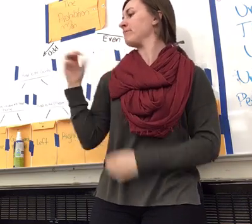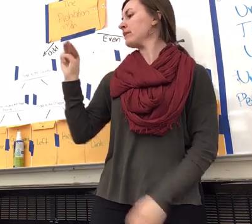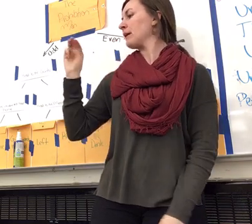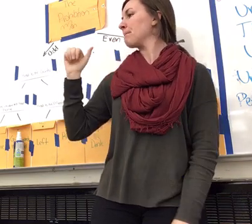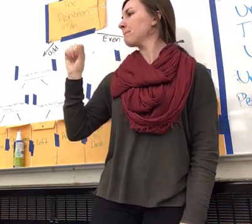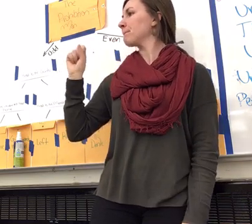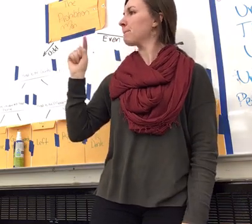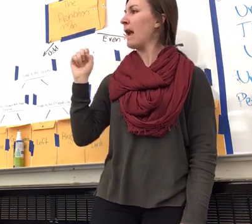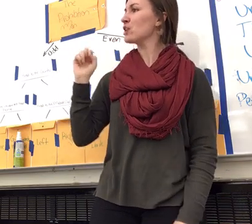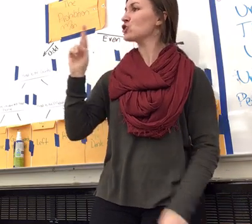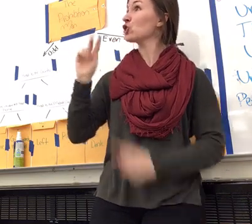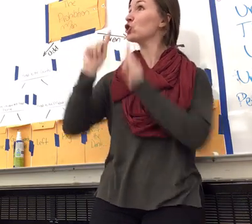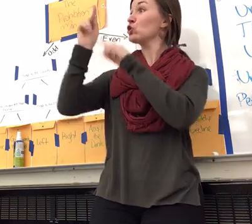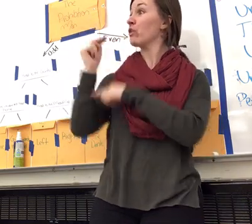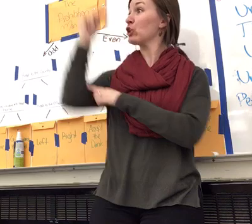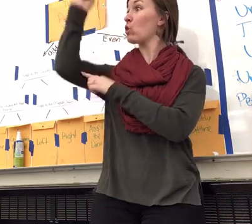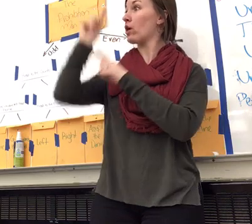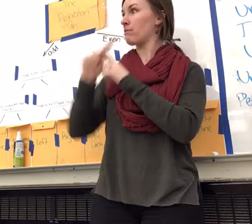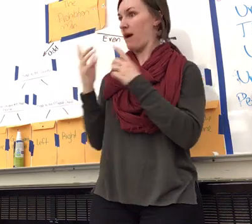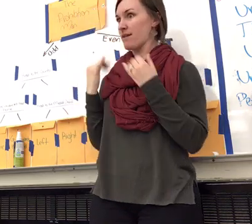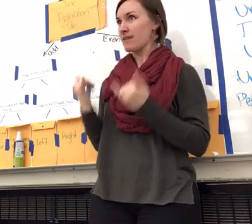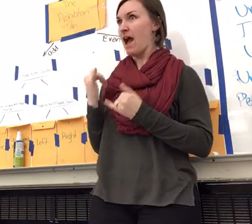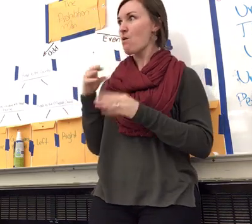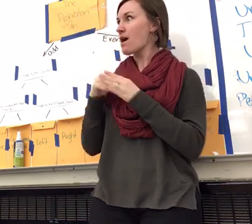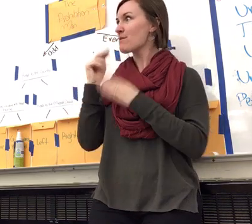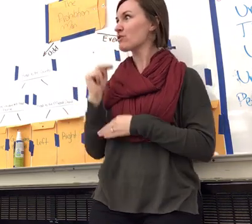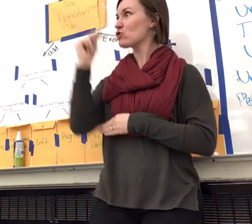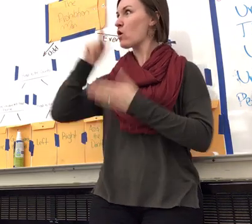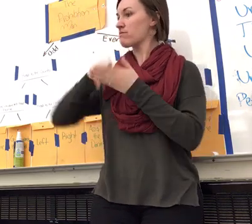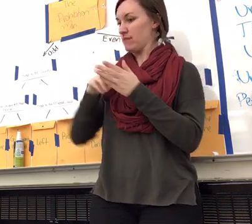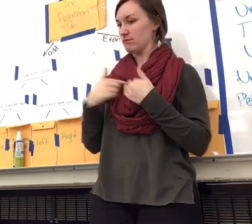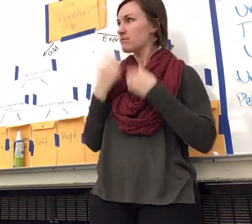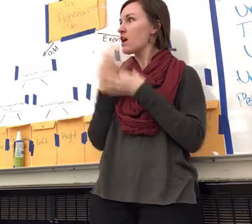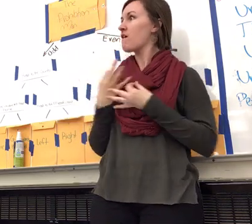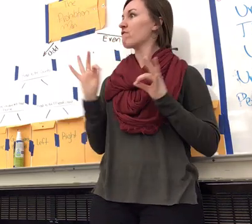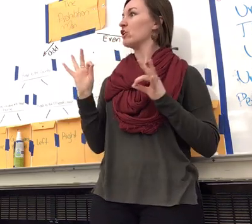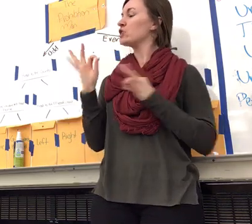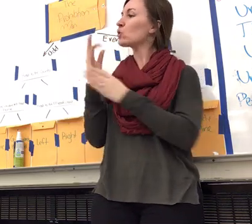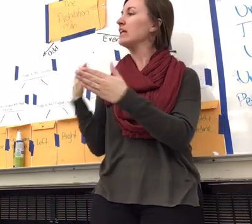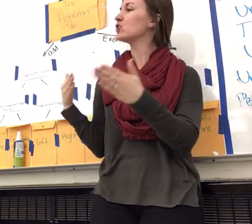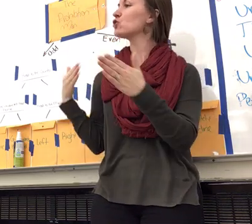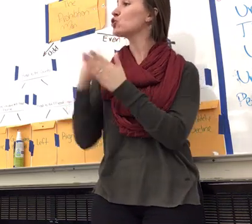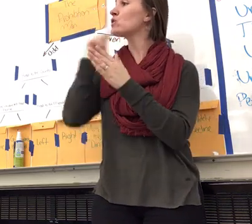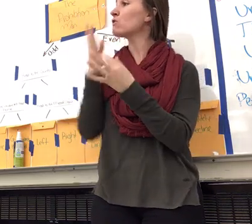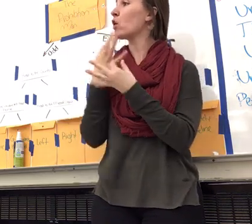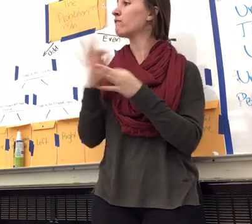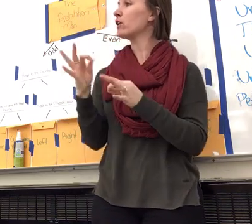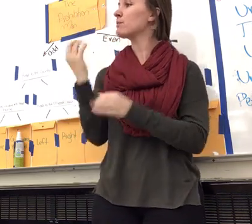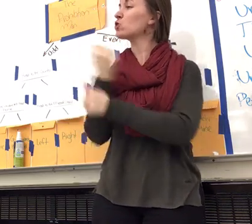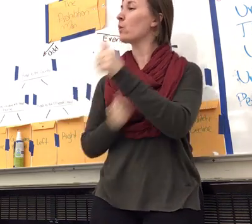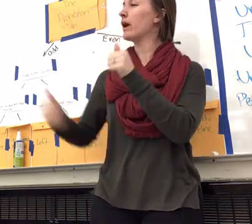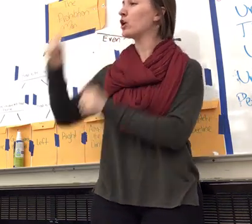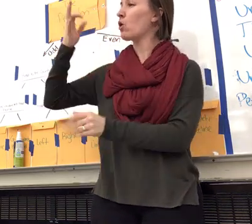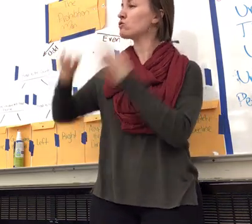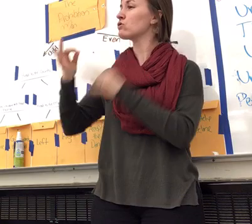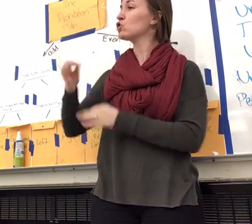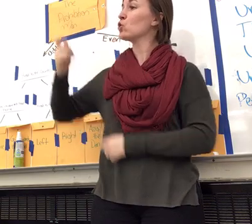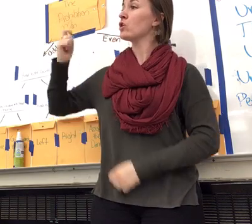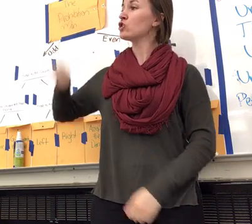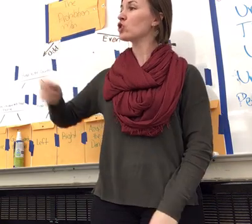free. He sues for his right to freedom. It goes to the U.S. Supreme Court. Judge Taney, T-A-N-E-Y, that's his name as a